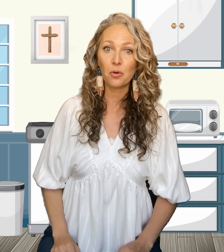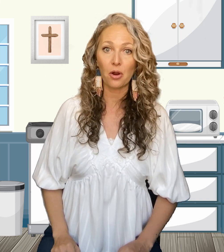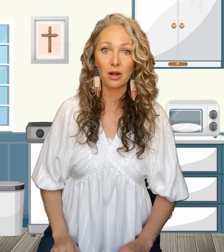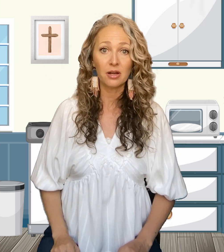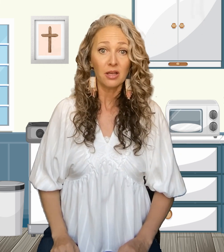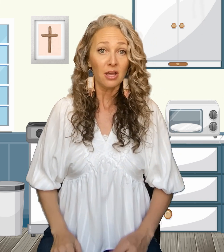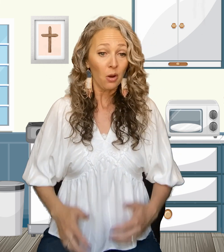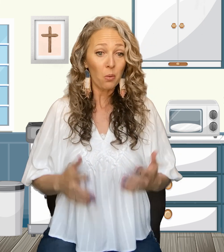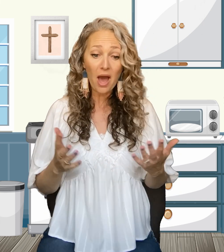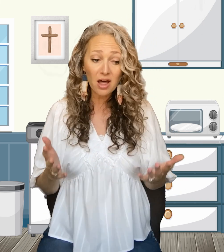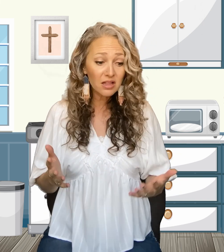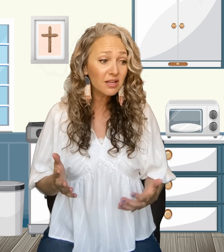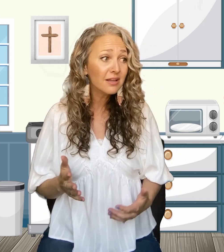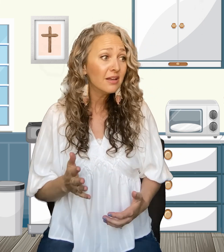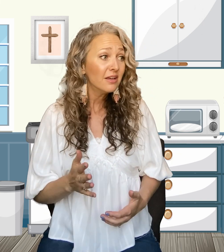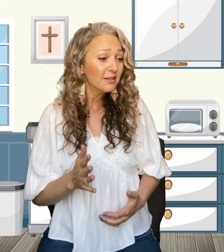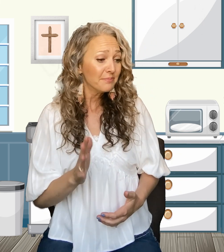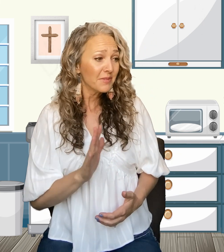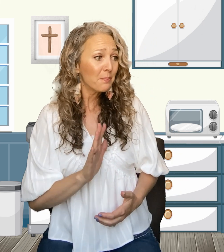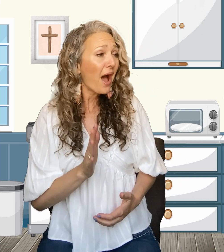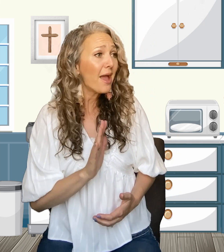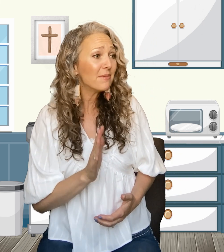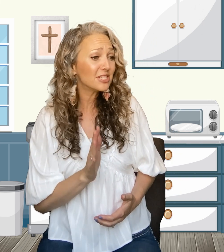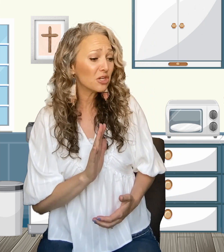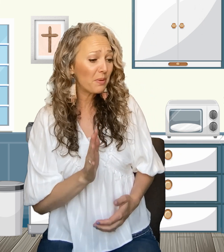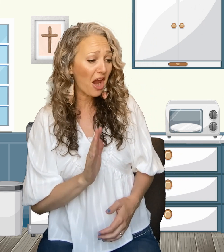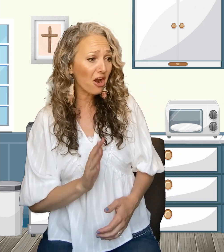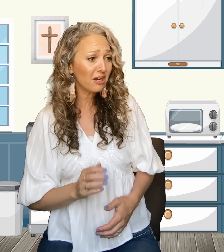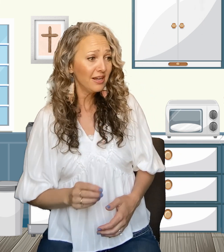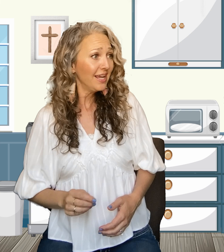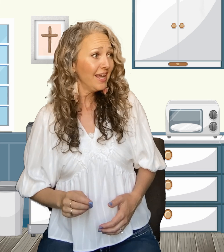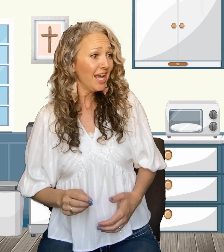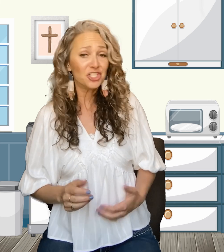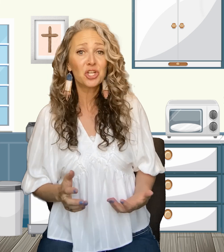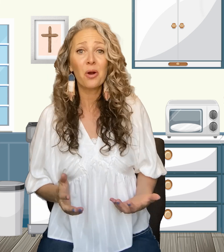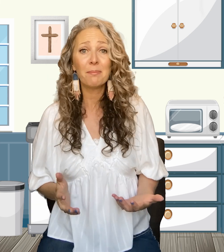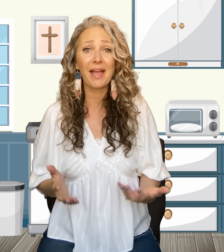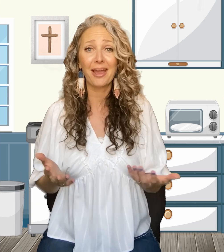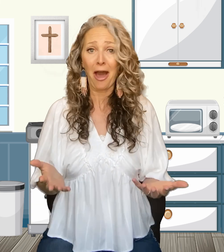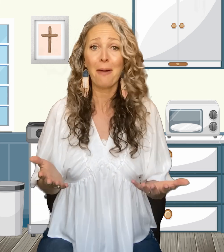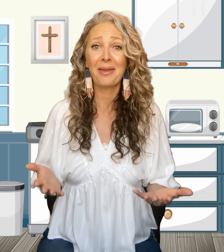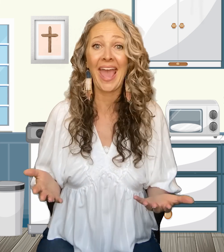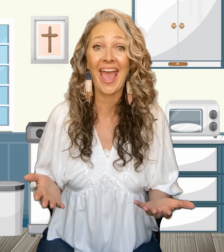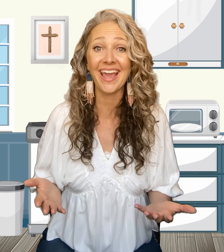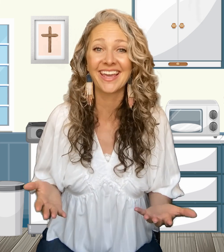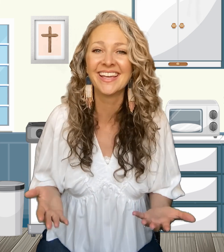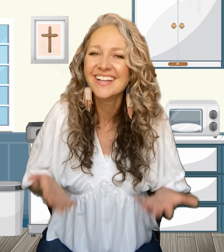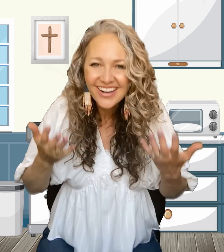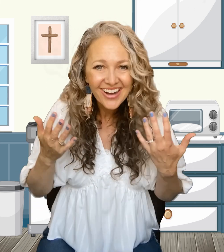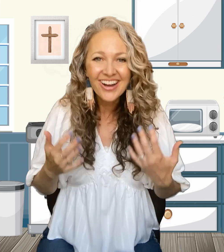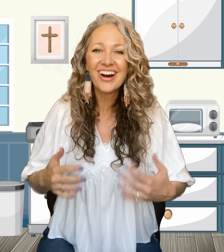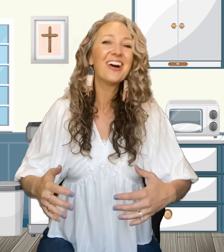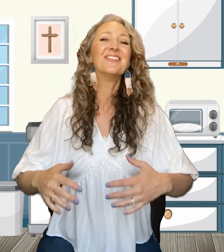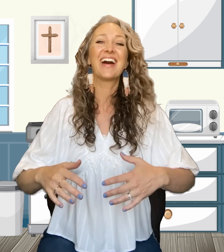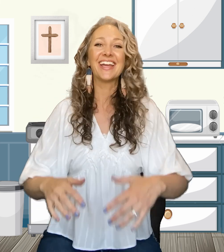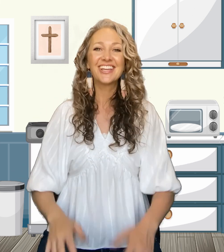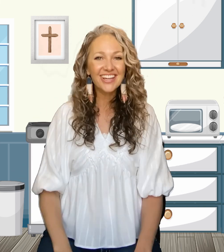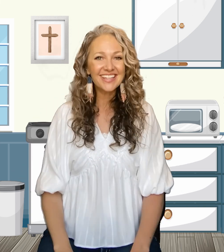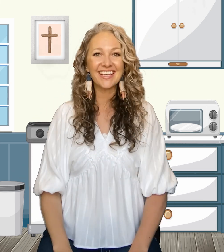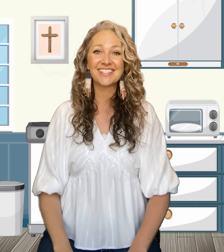door. Well, bye, Mr. Bear. Enjoy my cupcake. Oh my goodness.